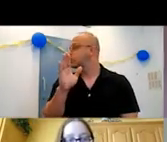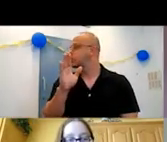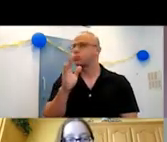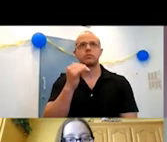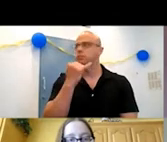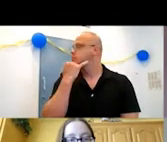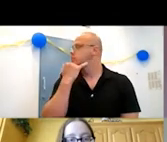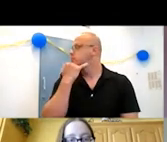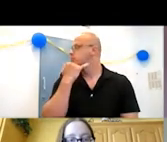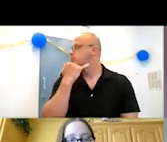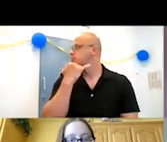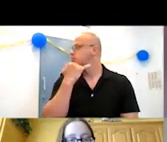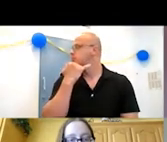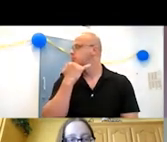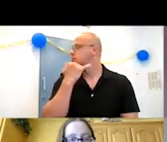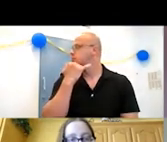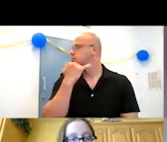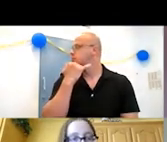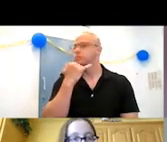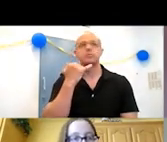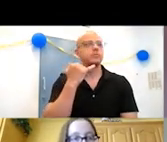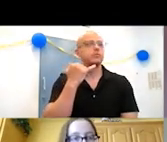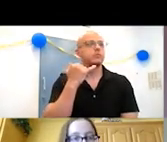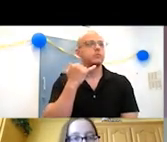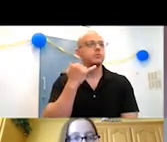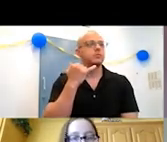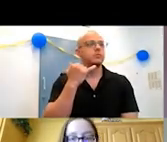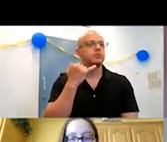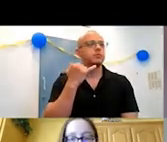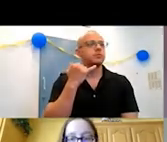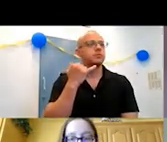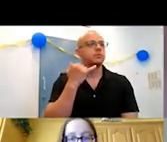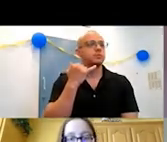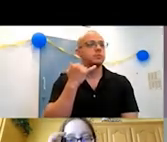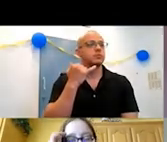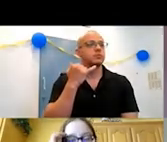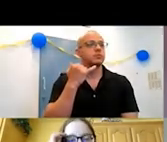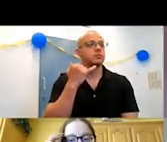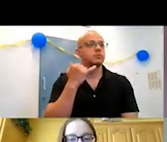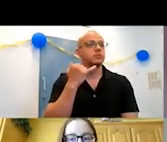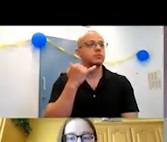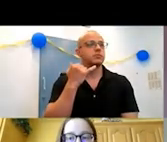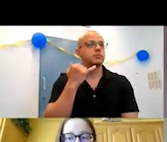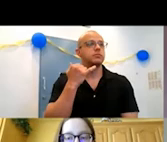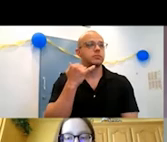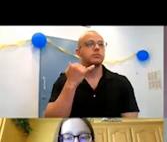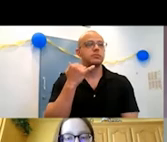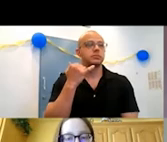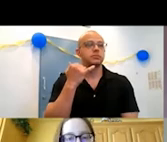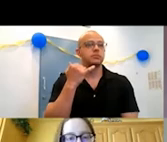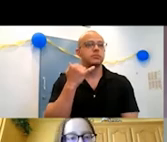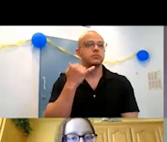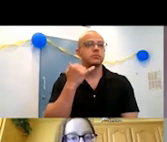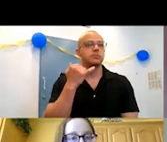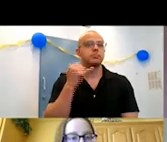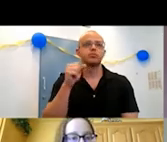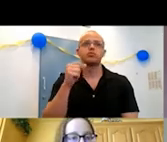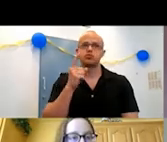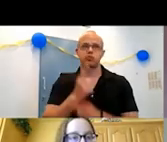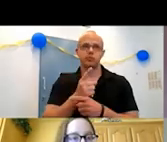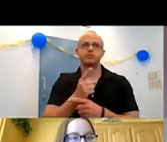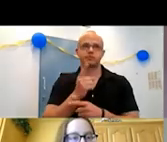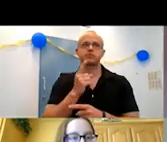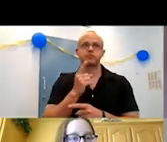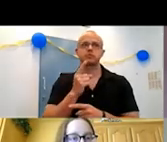I don't know. If I'm not mistaken, he's saying if there's any like commonly African American words that